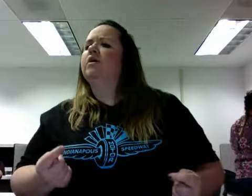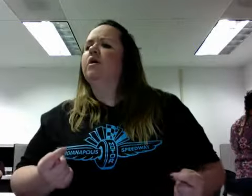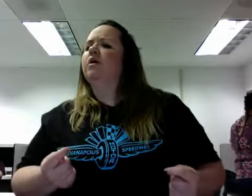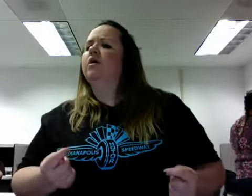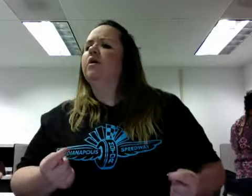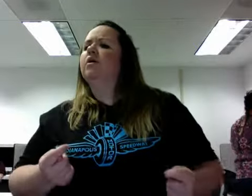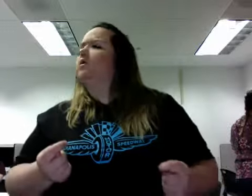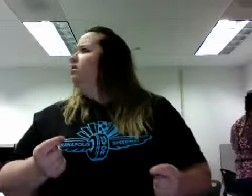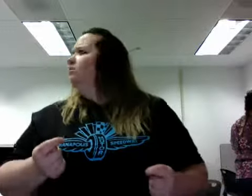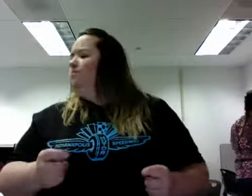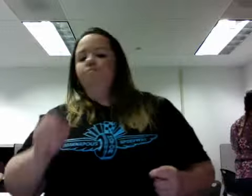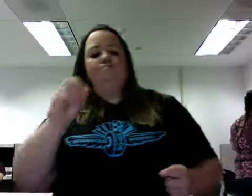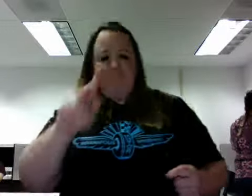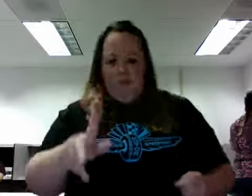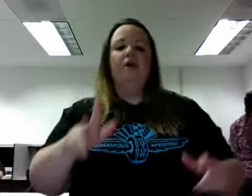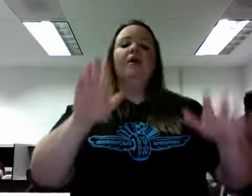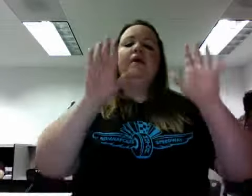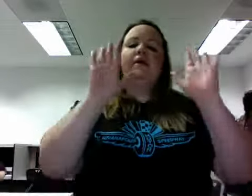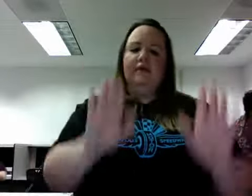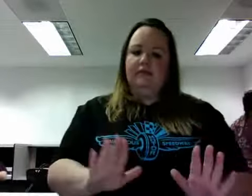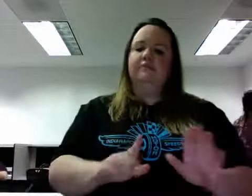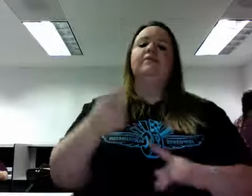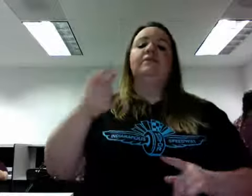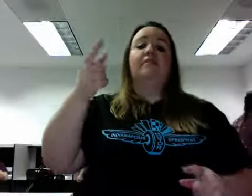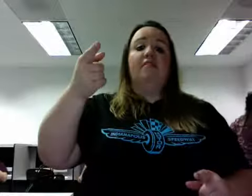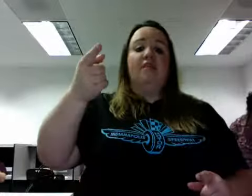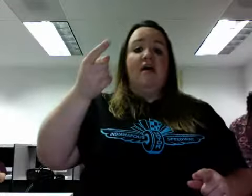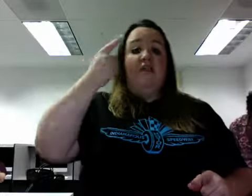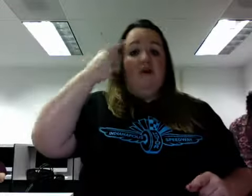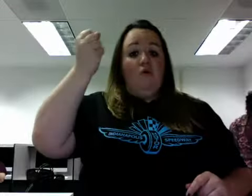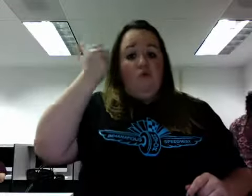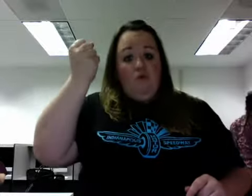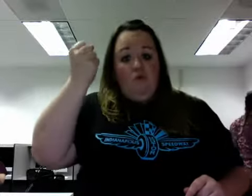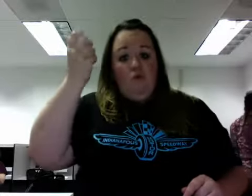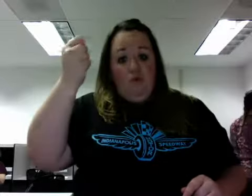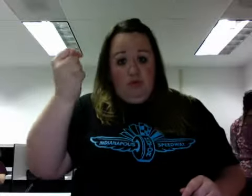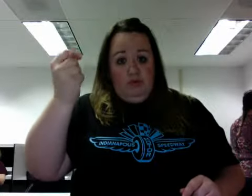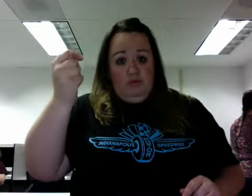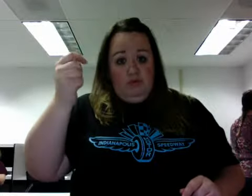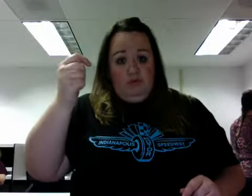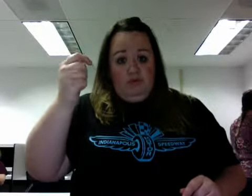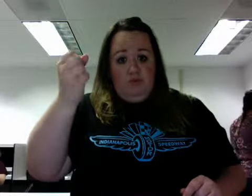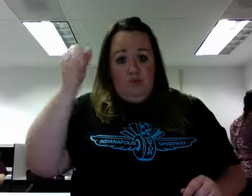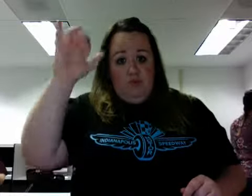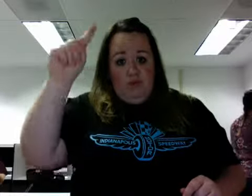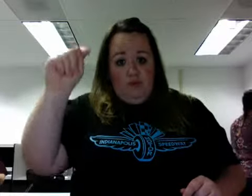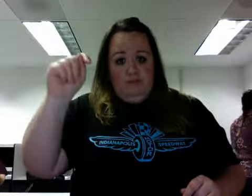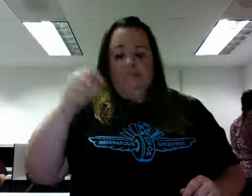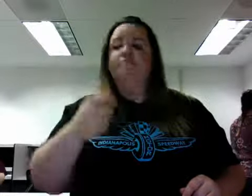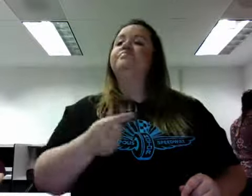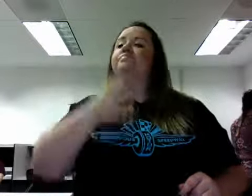Oh, excellent, excellent. Okay, let's keep that thought. I'm going to say this last thing, then we'll go right to that. Guys and girls, the answer to this is the bone structure does